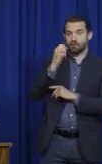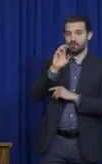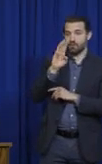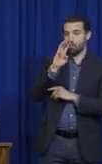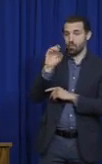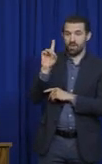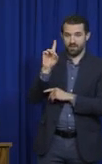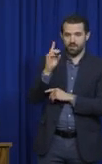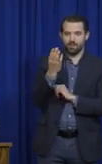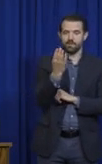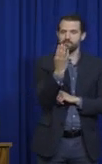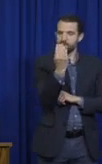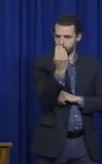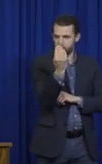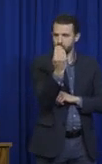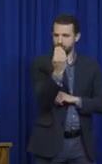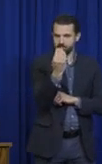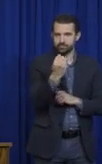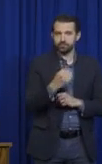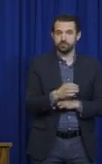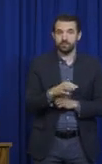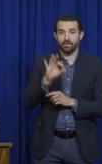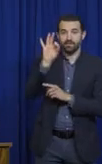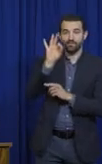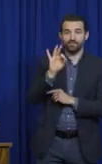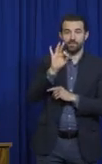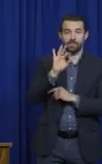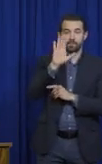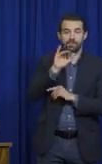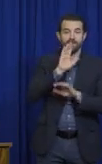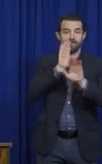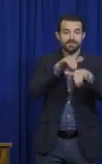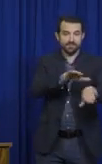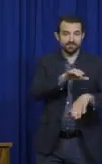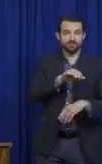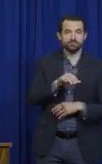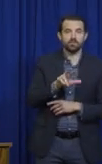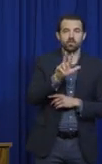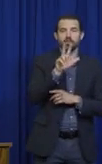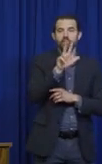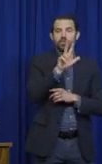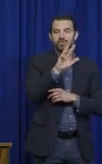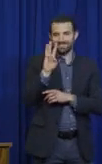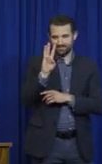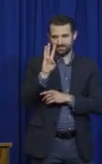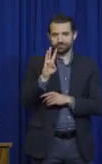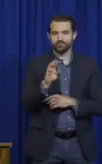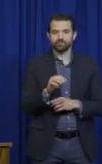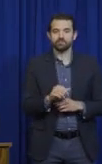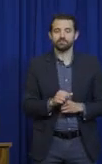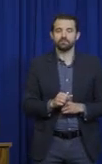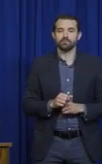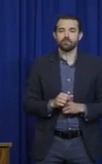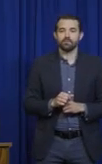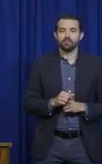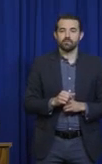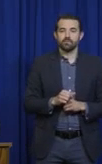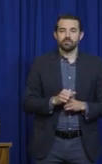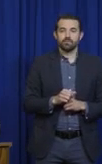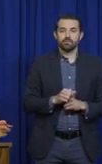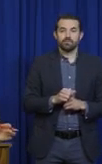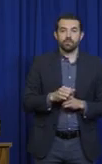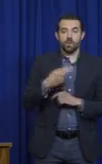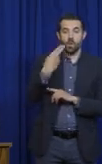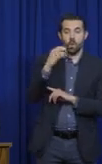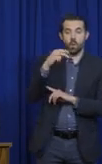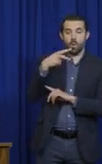cases. At Falmouth by the Sea, a total of 36 cases. At Hope House,